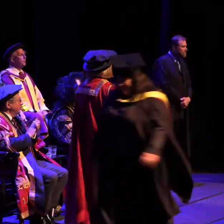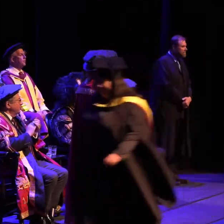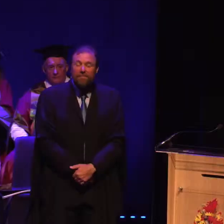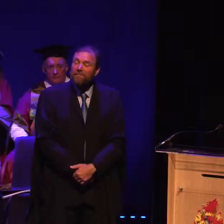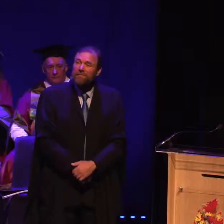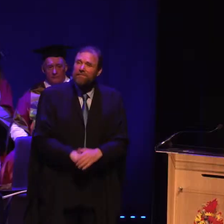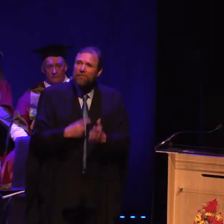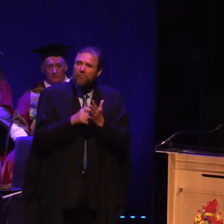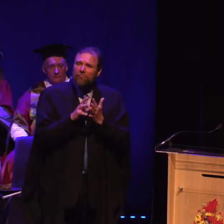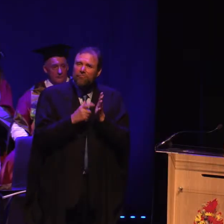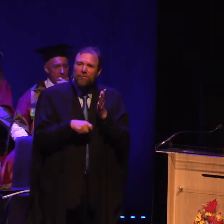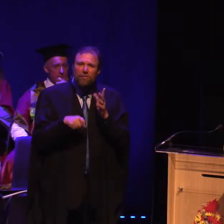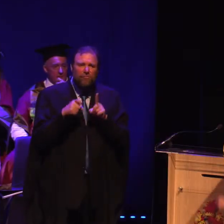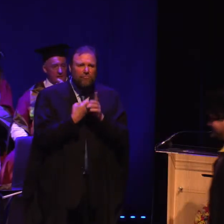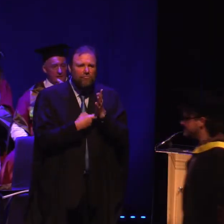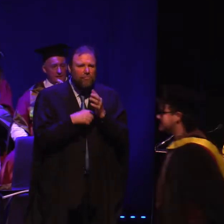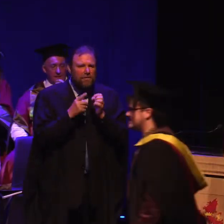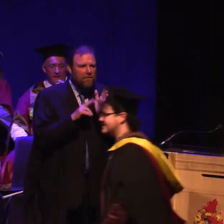Jacob Godsell.